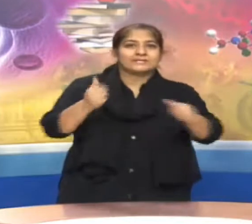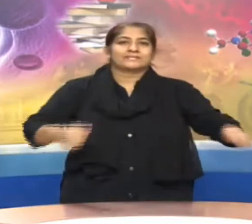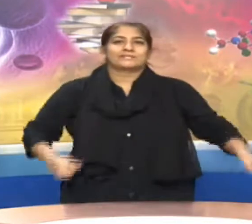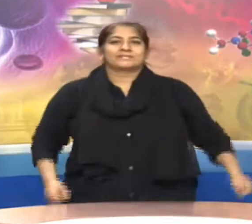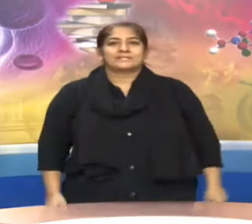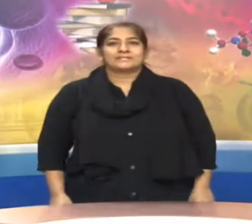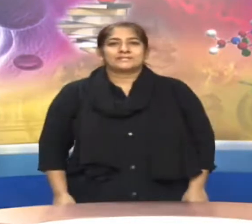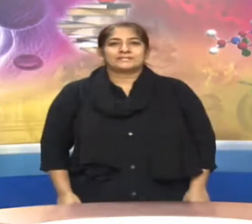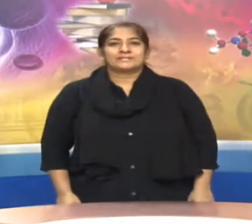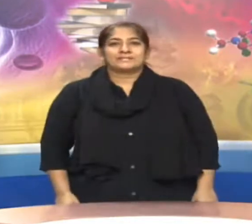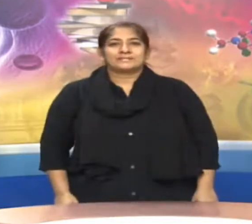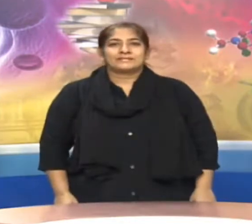Subordinate.